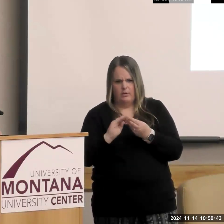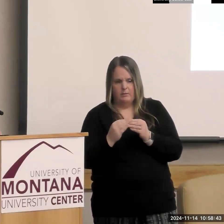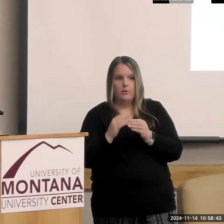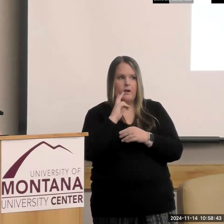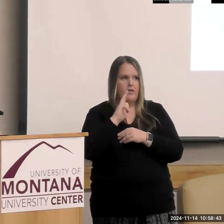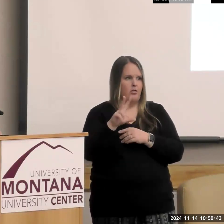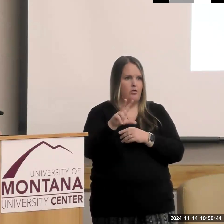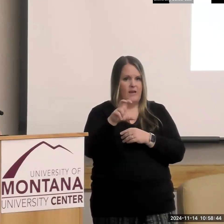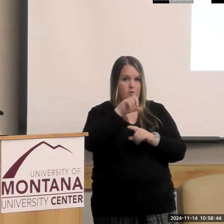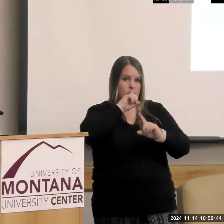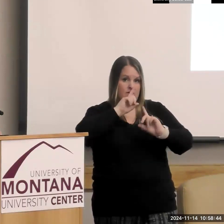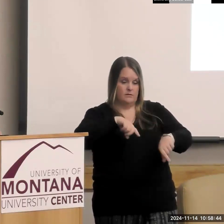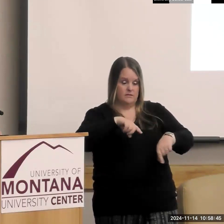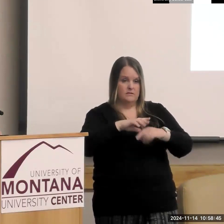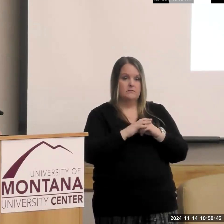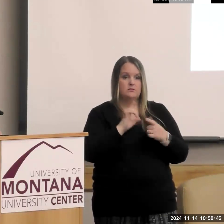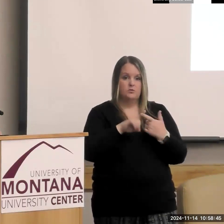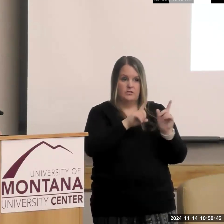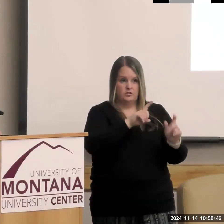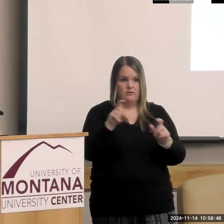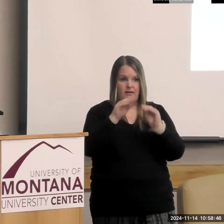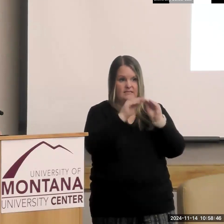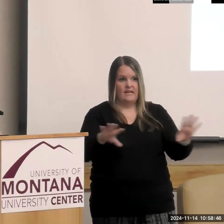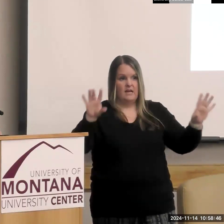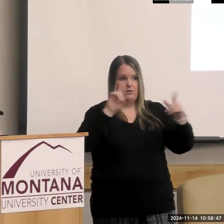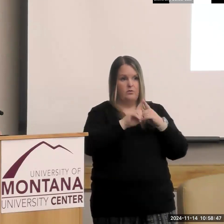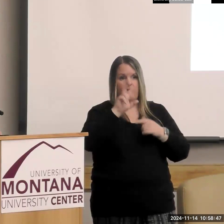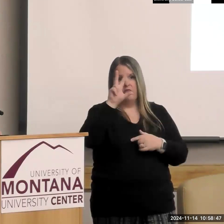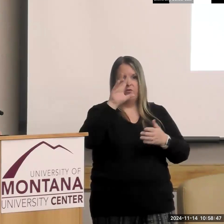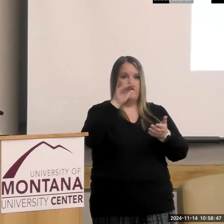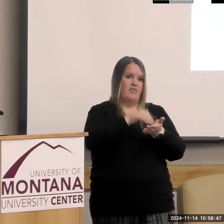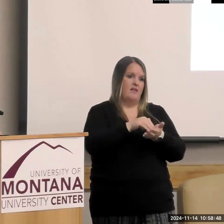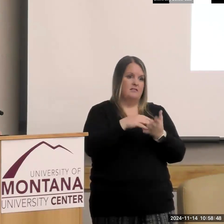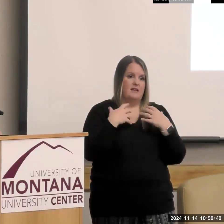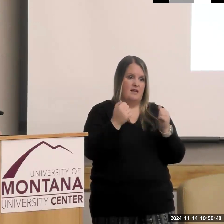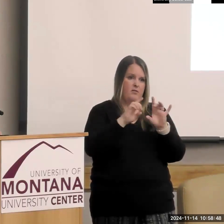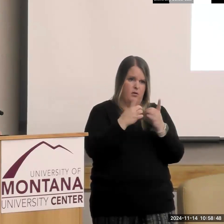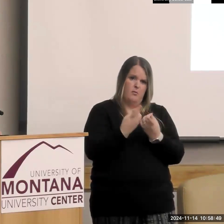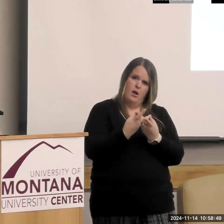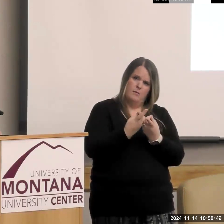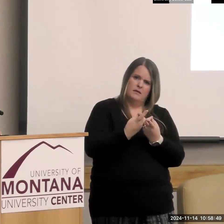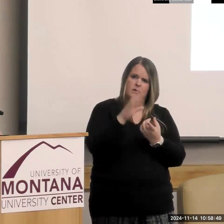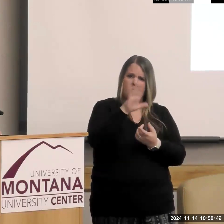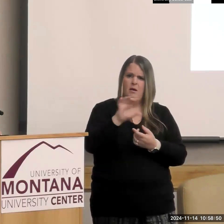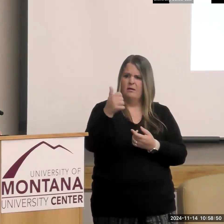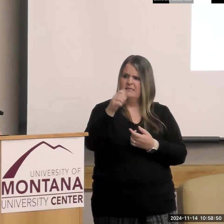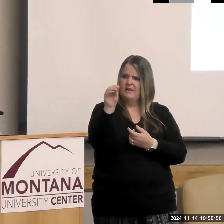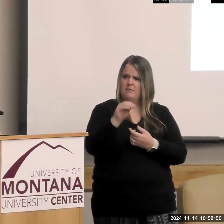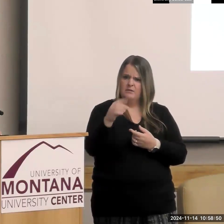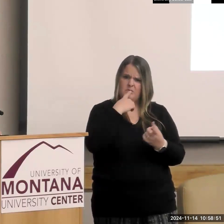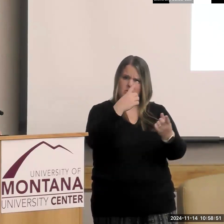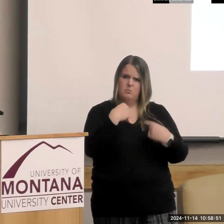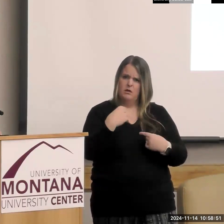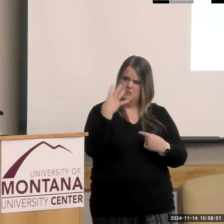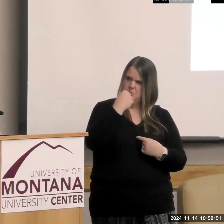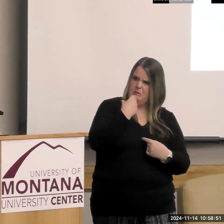300 responses to a survey that went out to about 3,000 health departments. So it was a 10% response rate, which was pretty good for something like